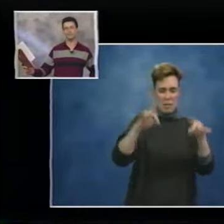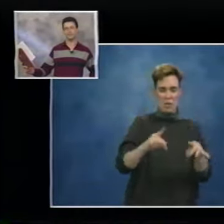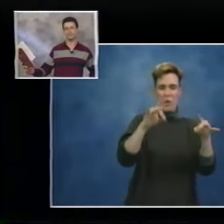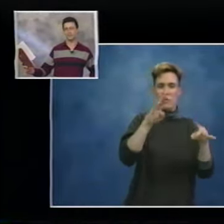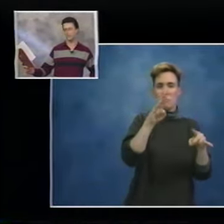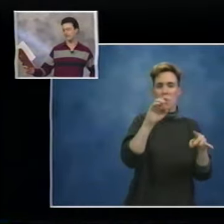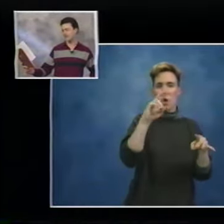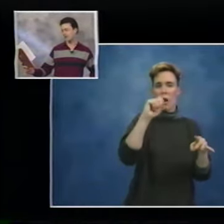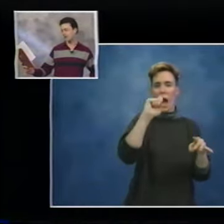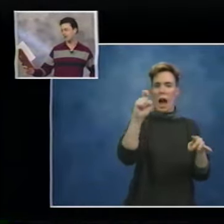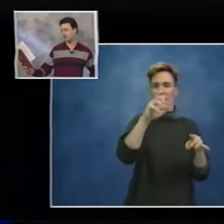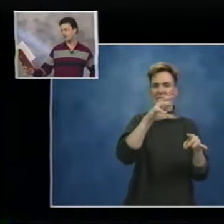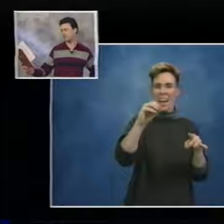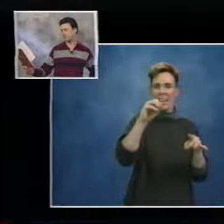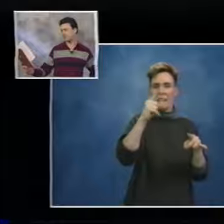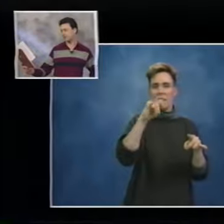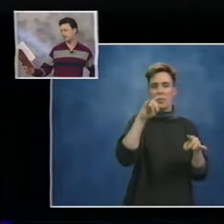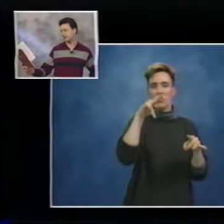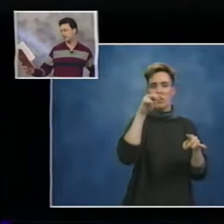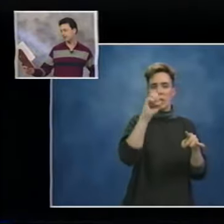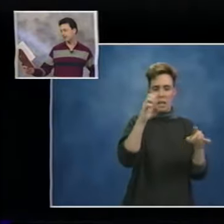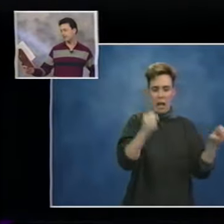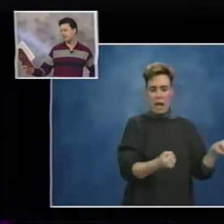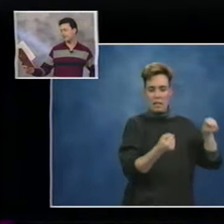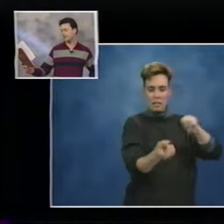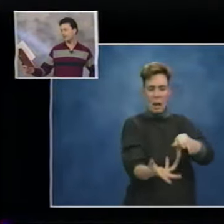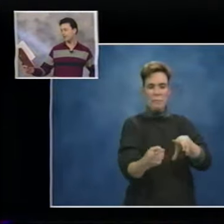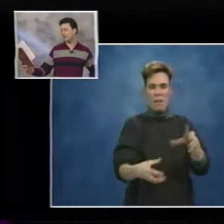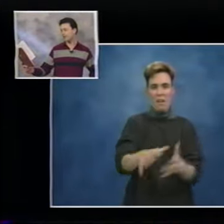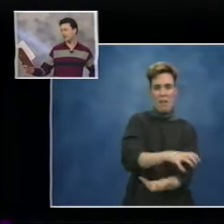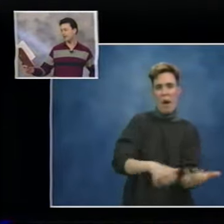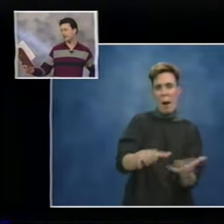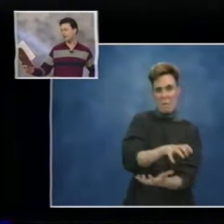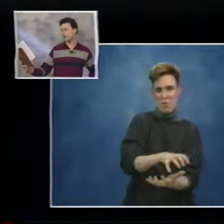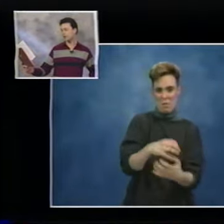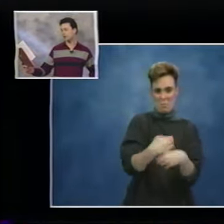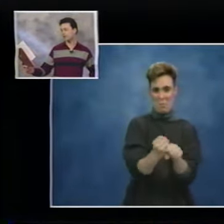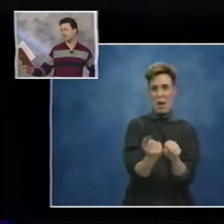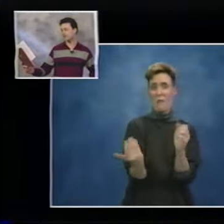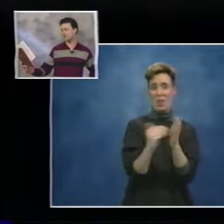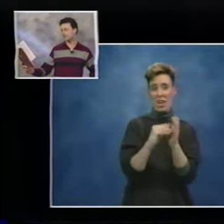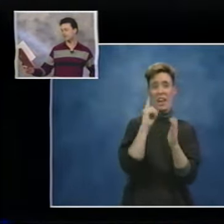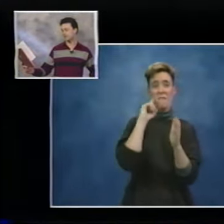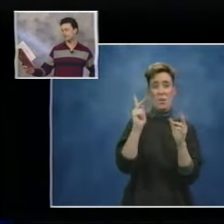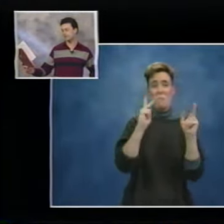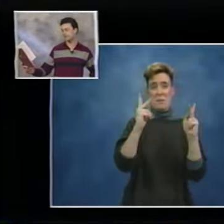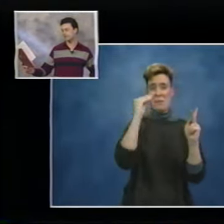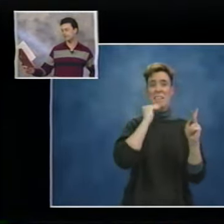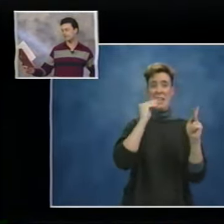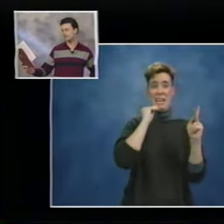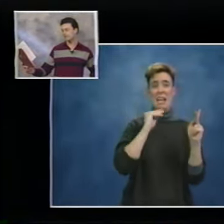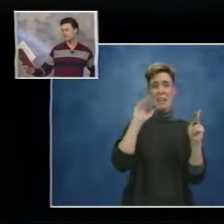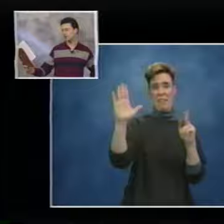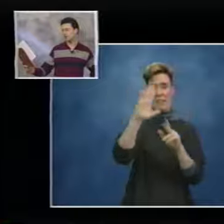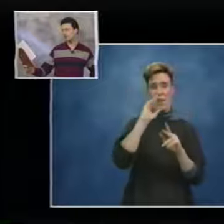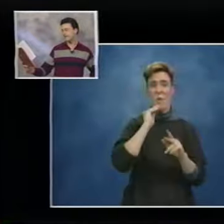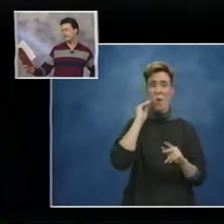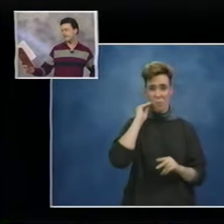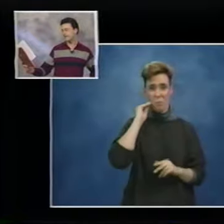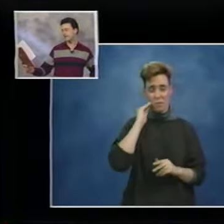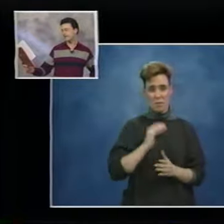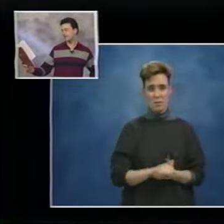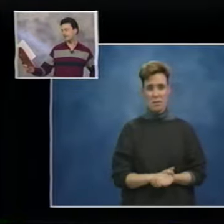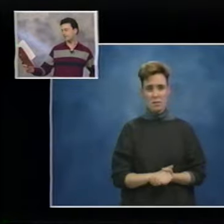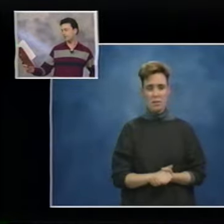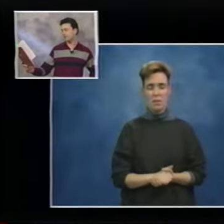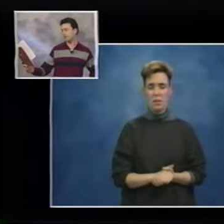and dumped into the hoppers and made over again for home consumption. There would be